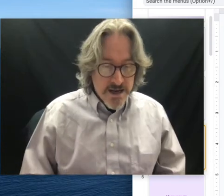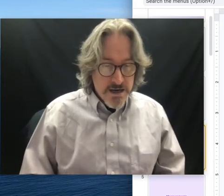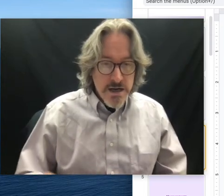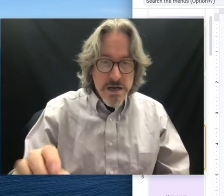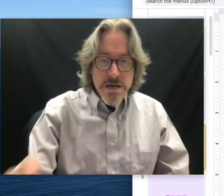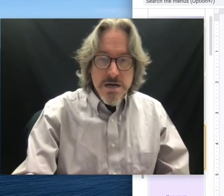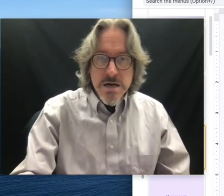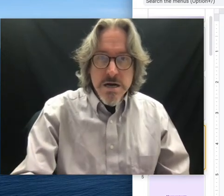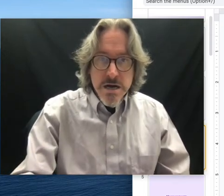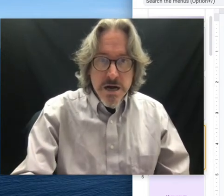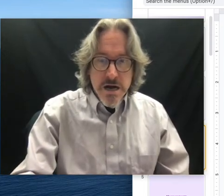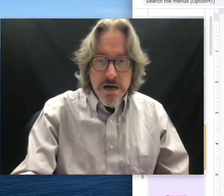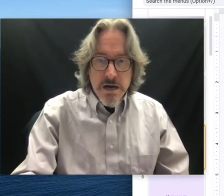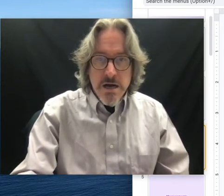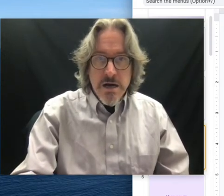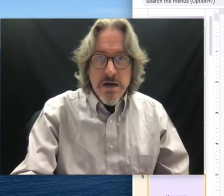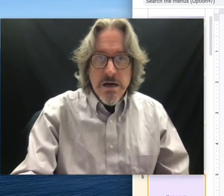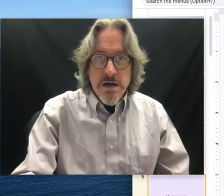Then